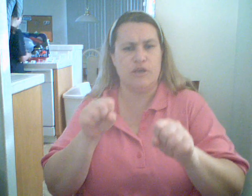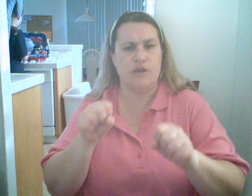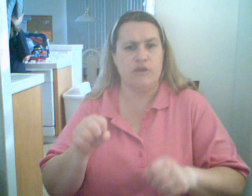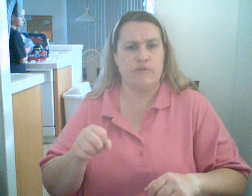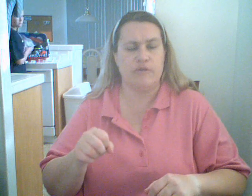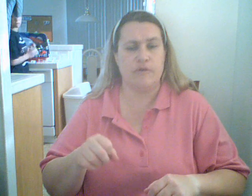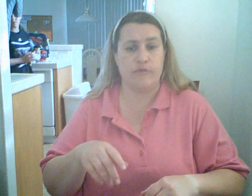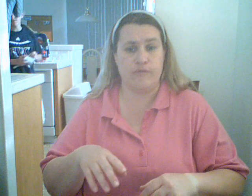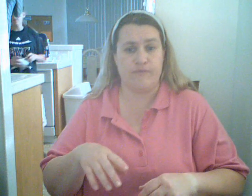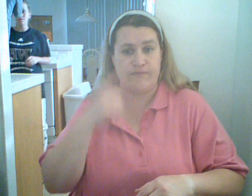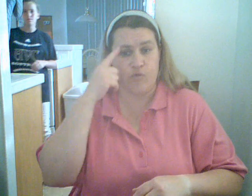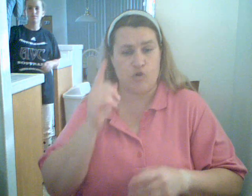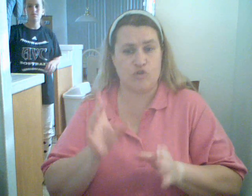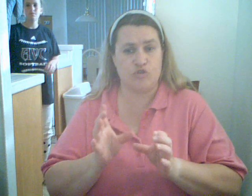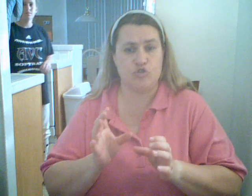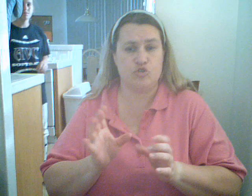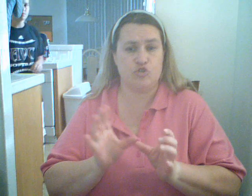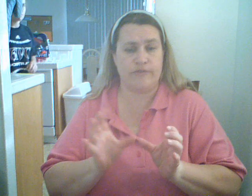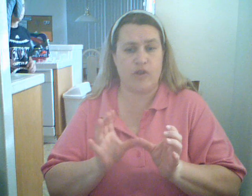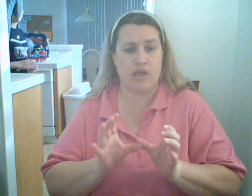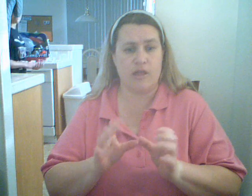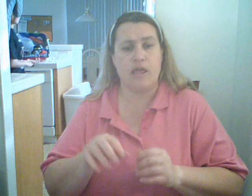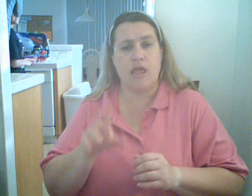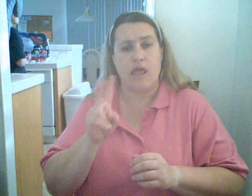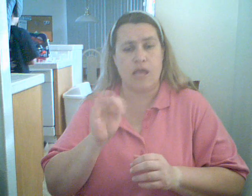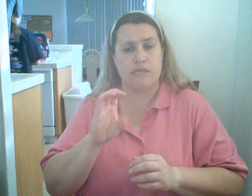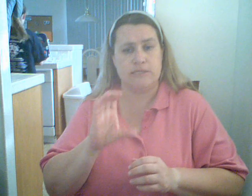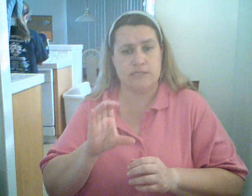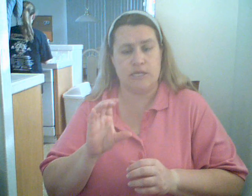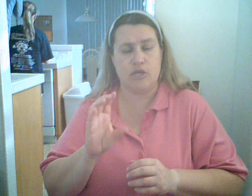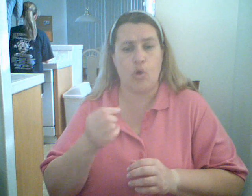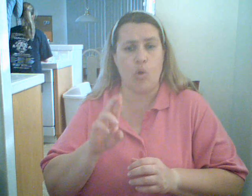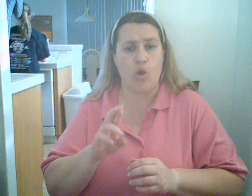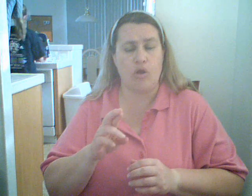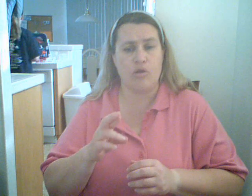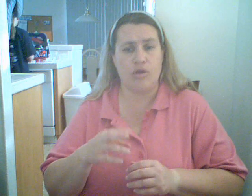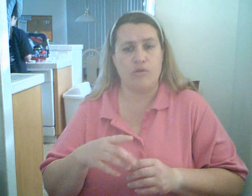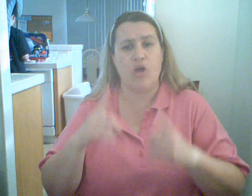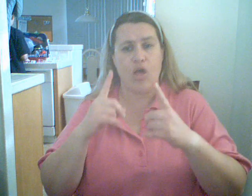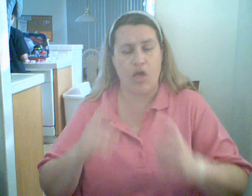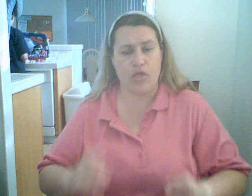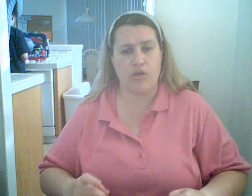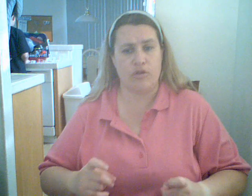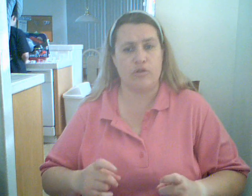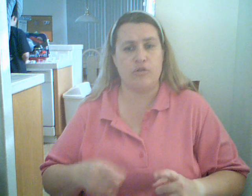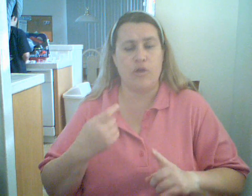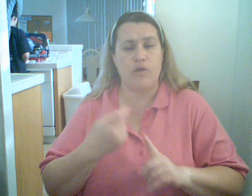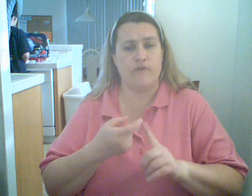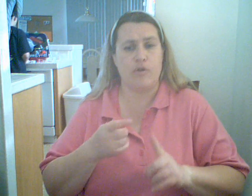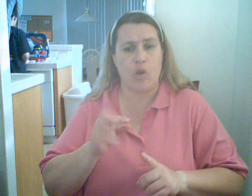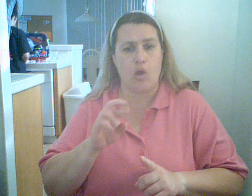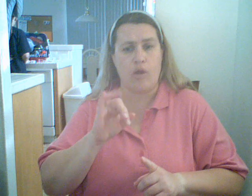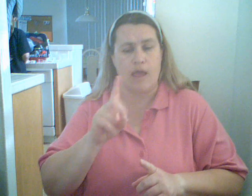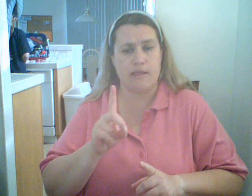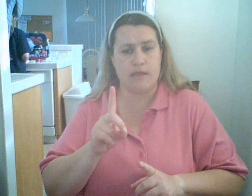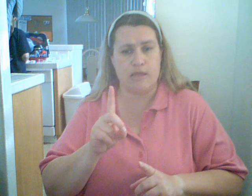And the NIC test, or any of the tests offered by RID, is very movable or portable with